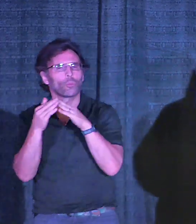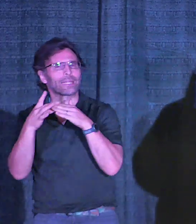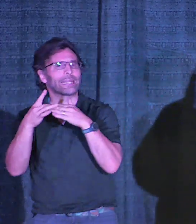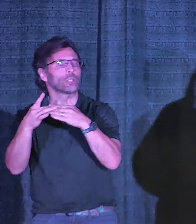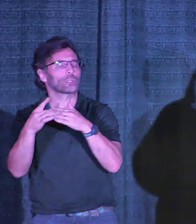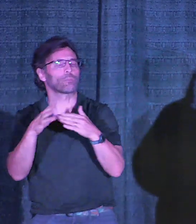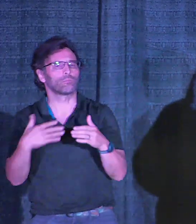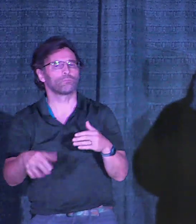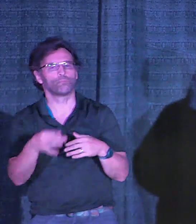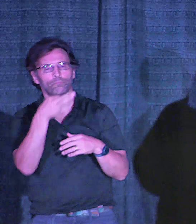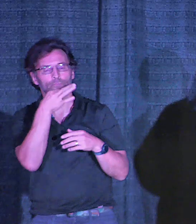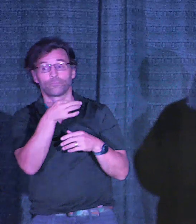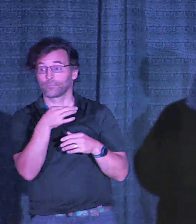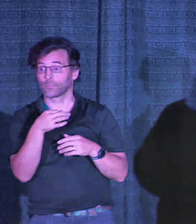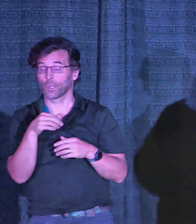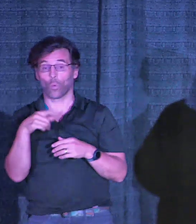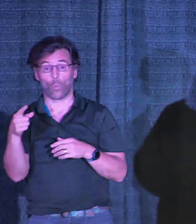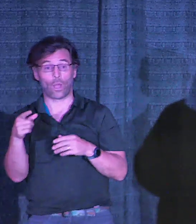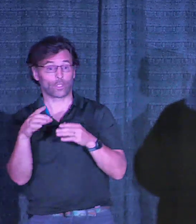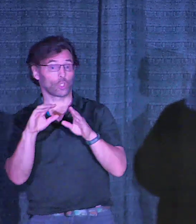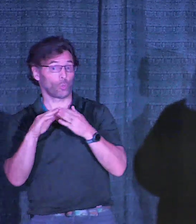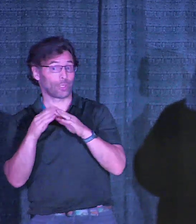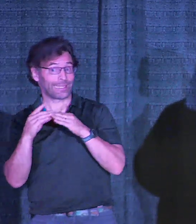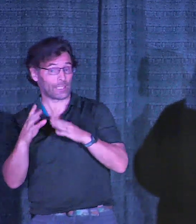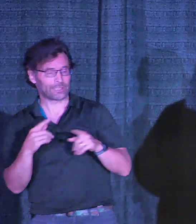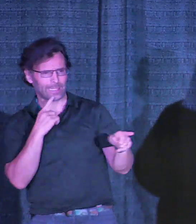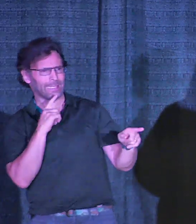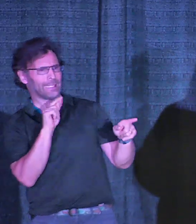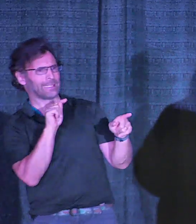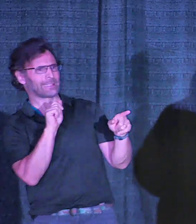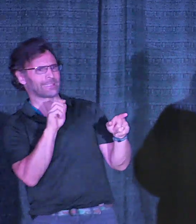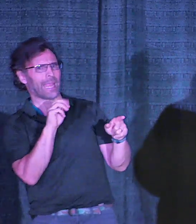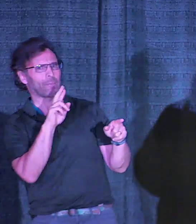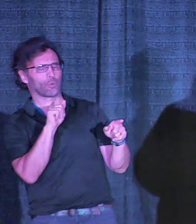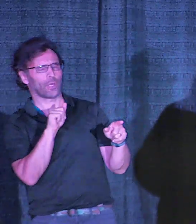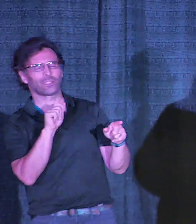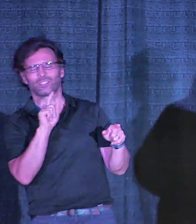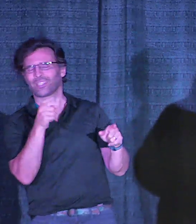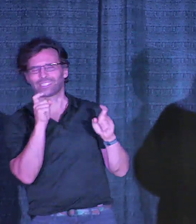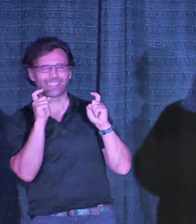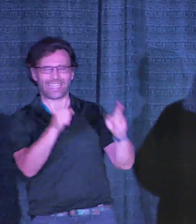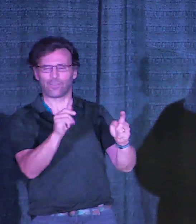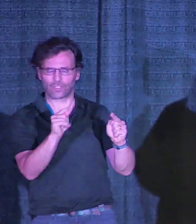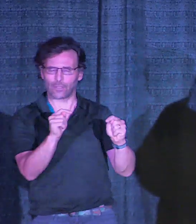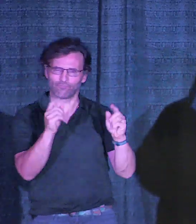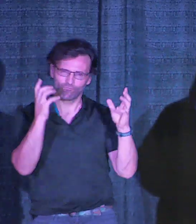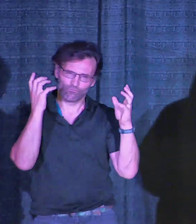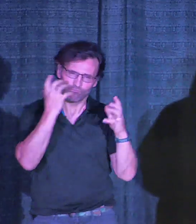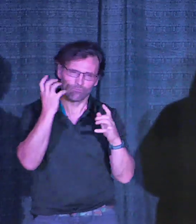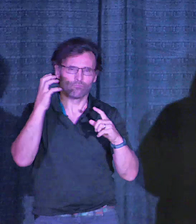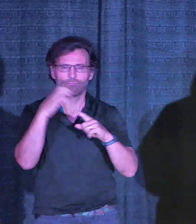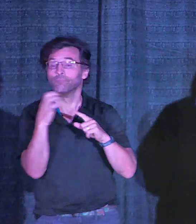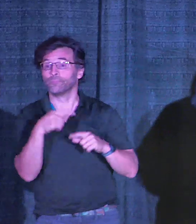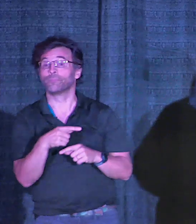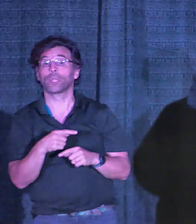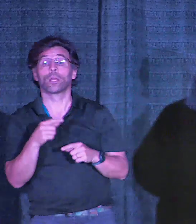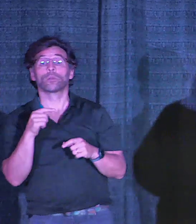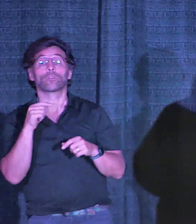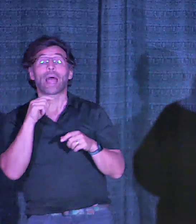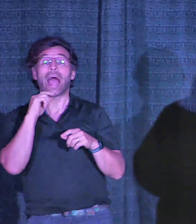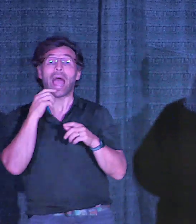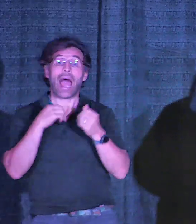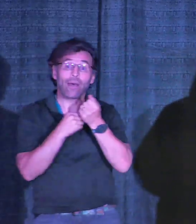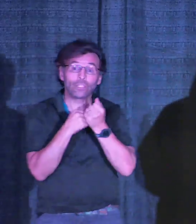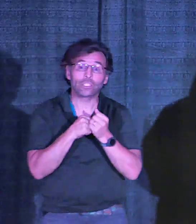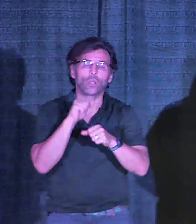leadership. In the words of a community leader, Tamara just gets it when it comes to advocacy and working to end